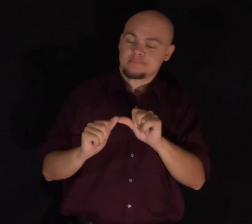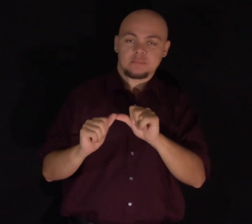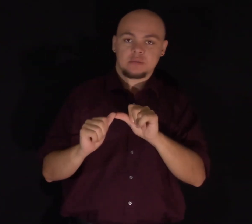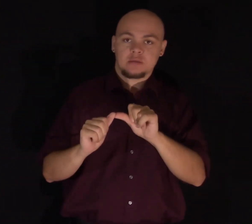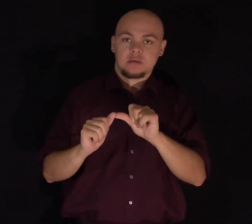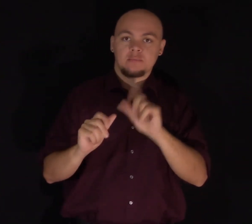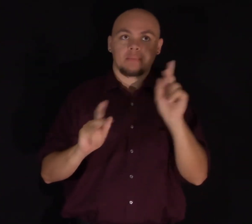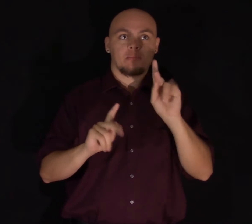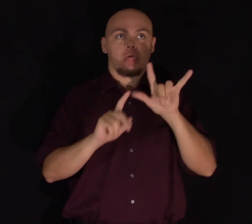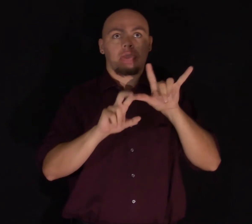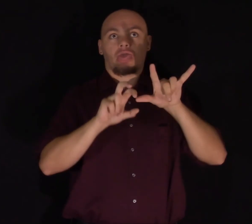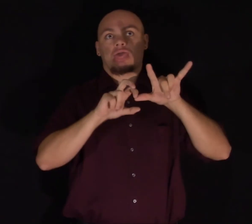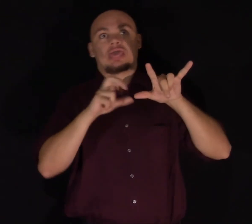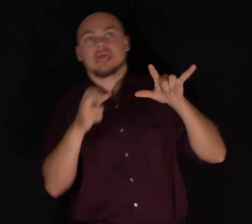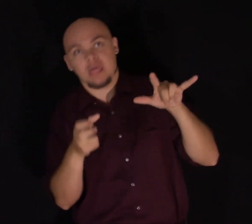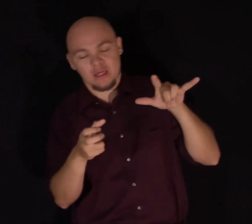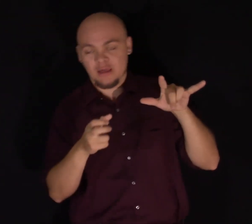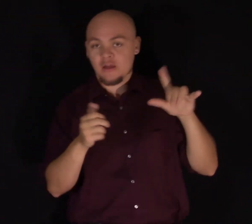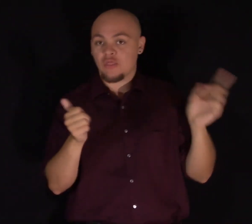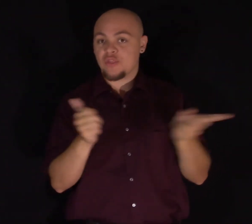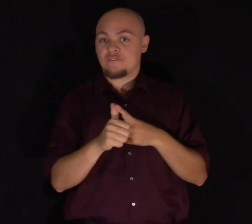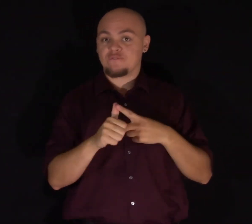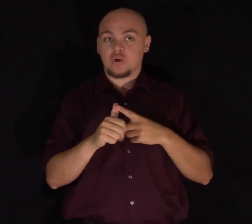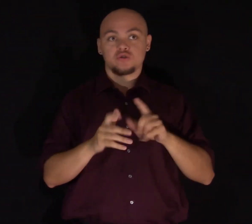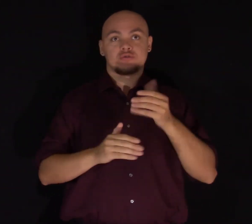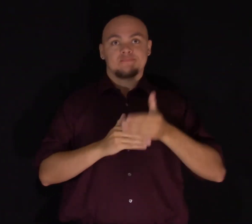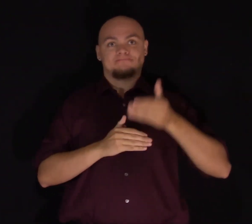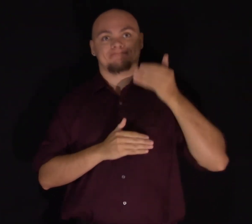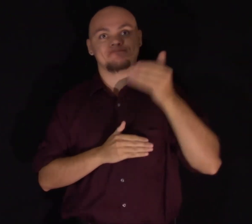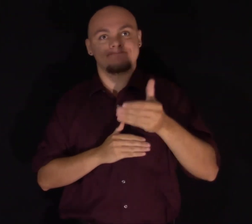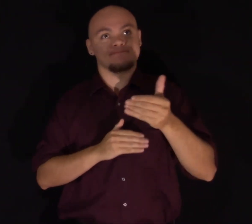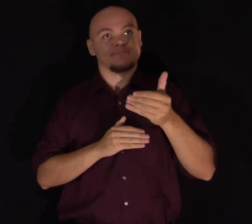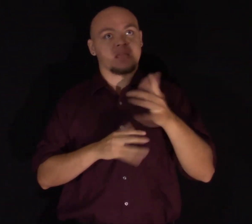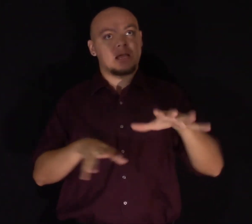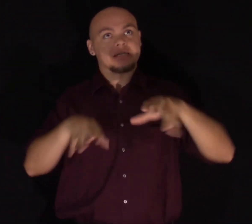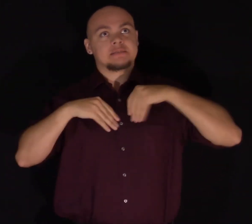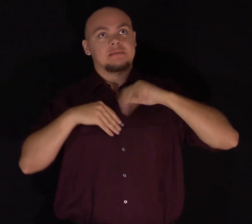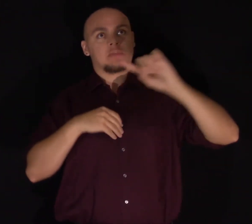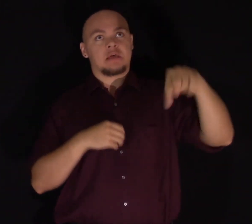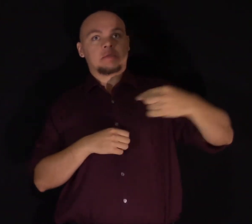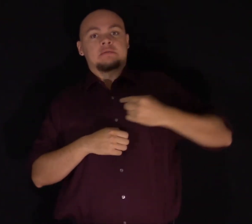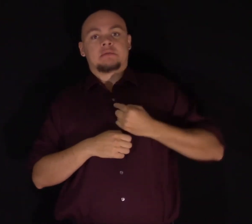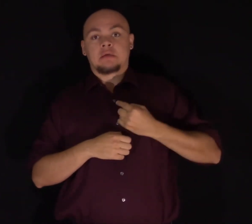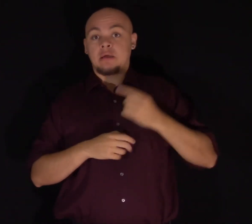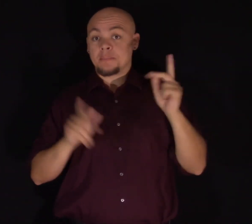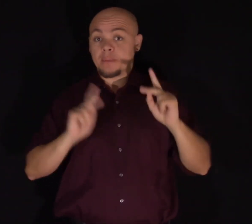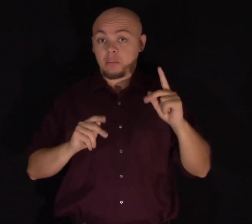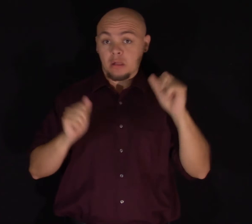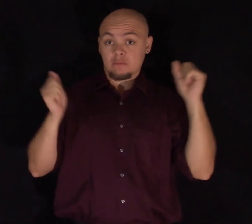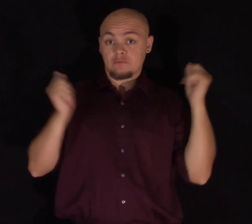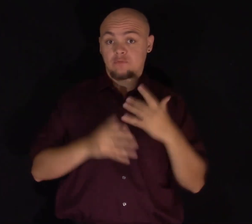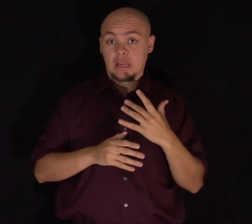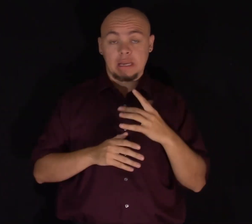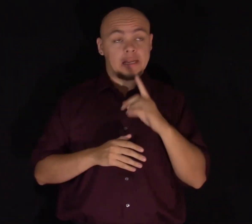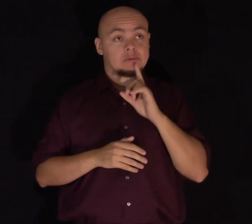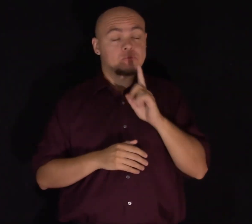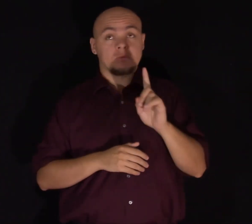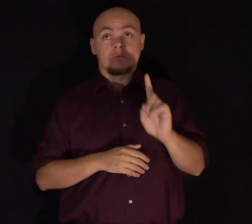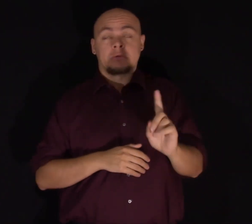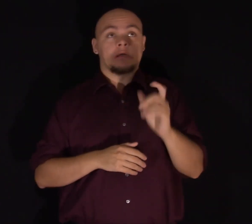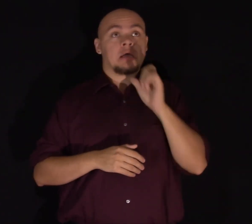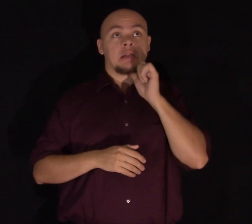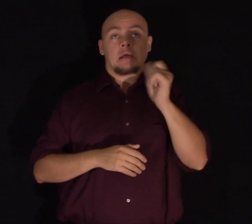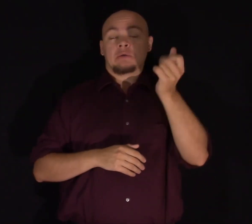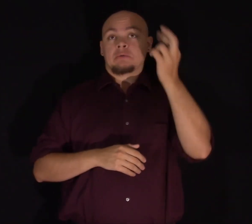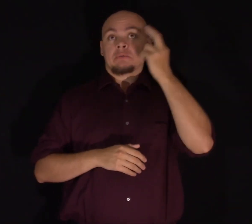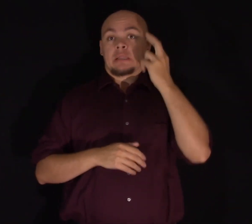out the planes or being the first one to take this hit. People are so afraid of these acute consequences, not realizing that there are many